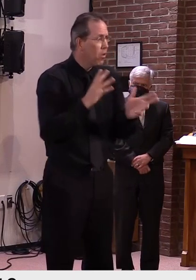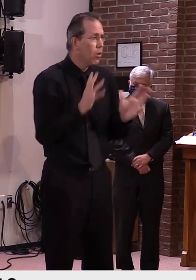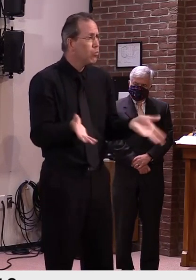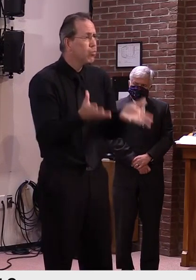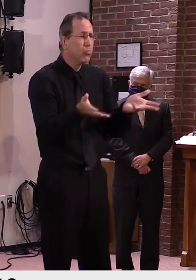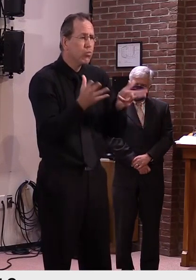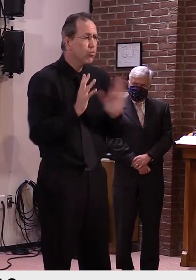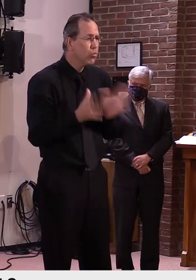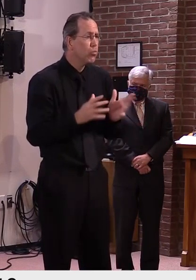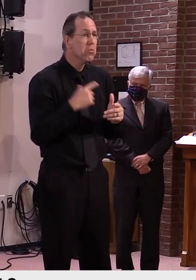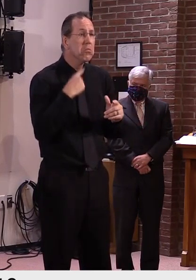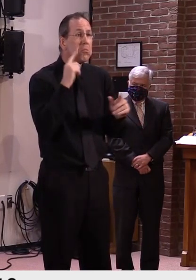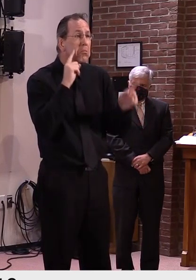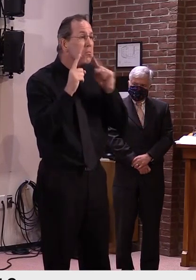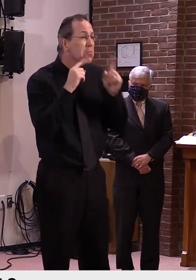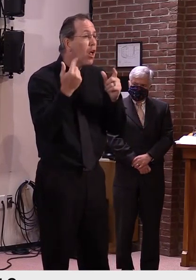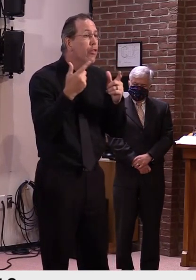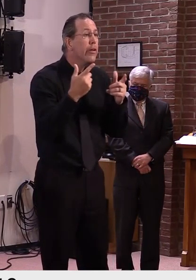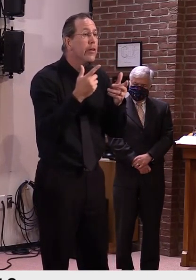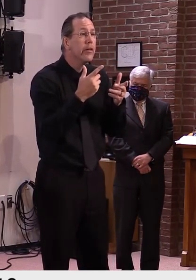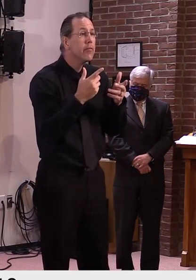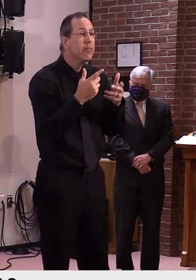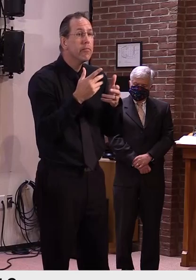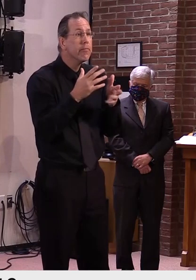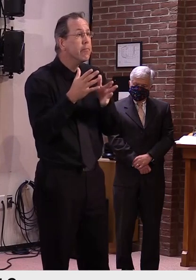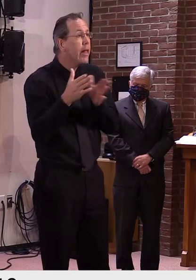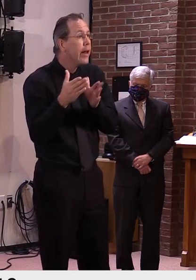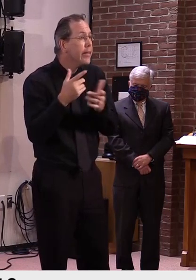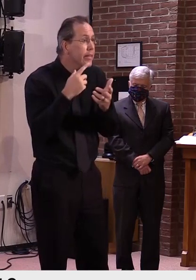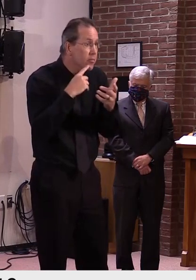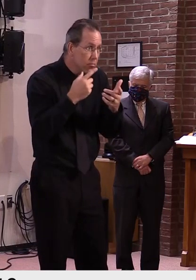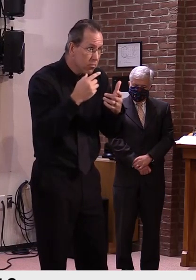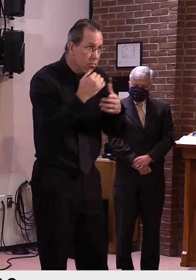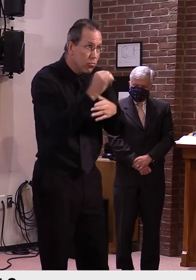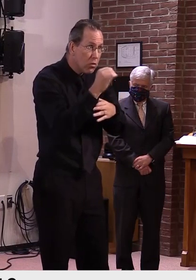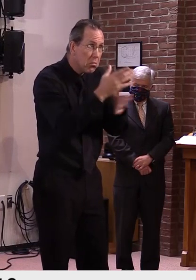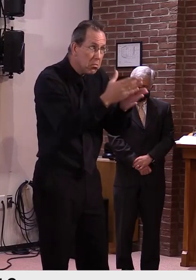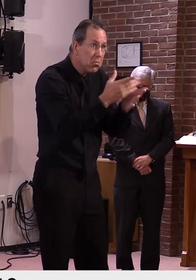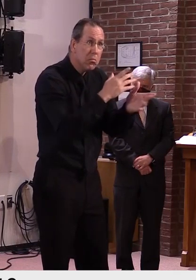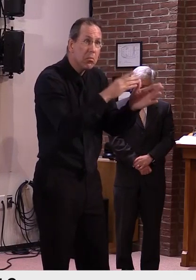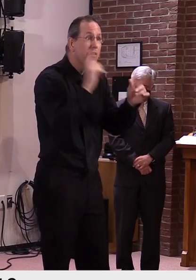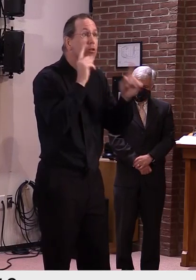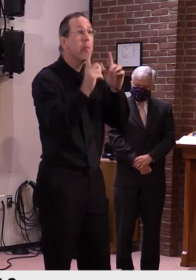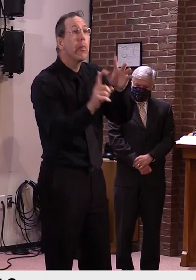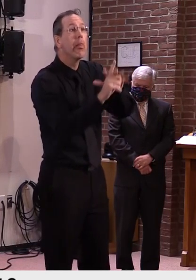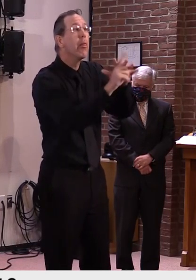about an organized protest, we'll engage in trying to make sure that everyone stays safe.